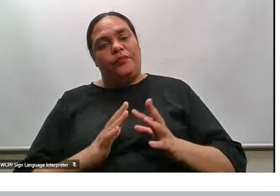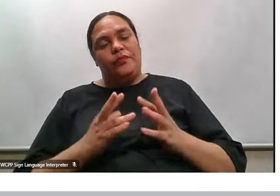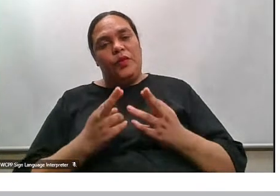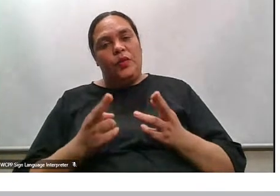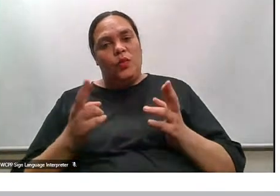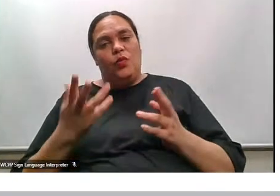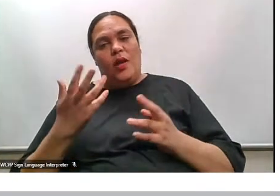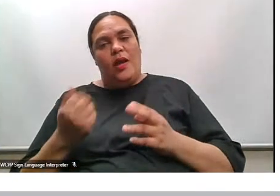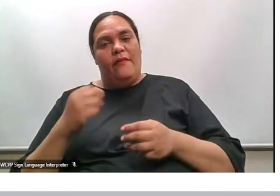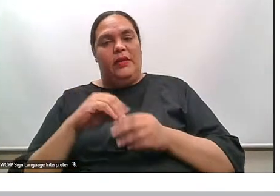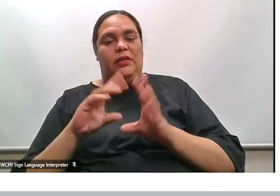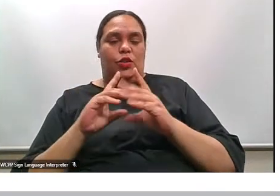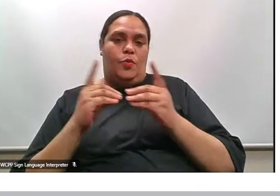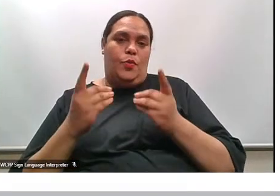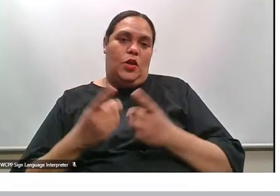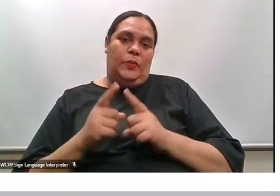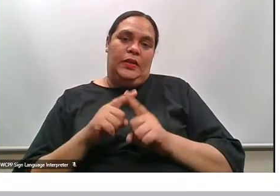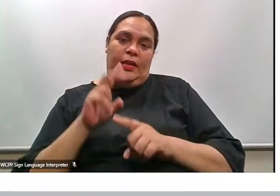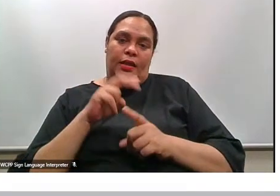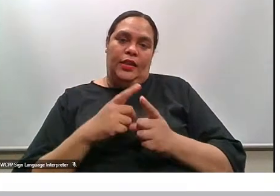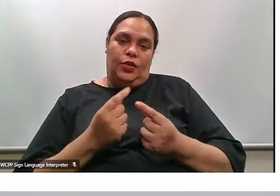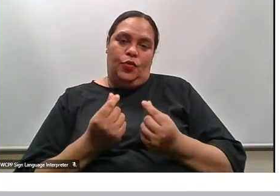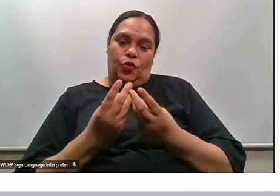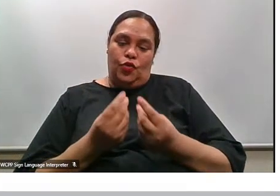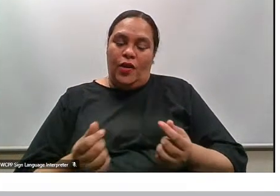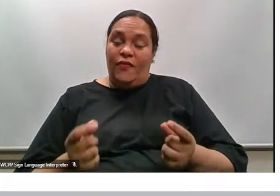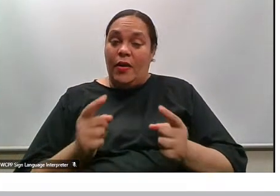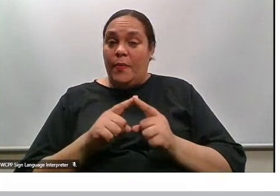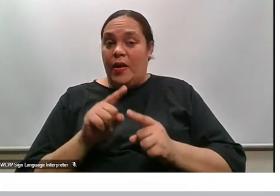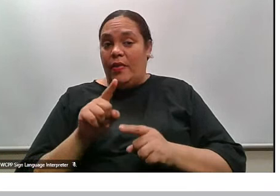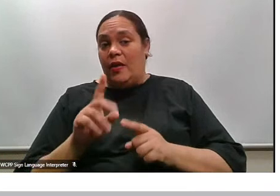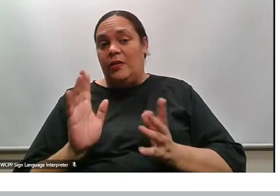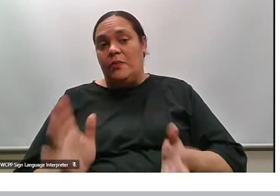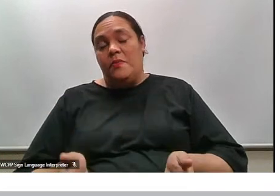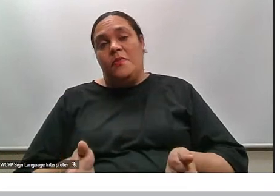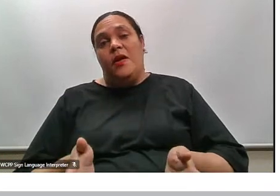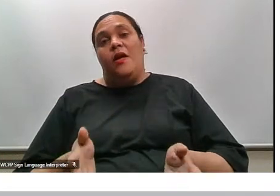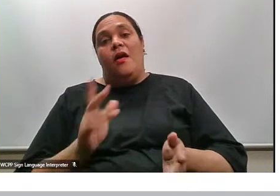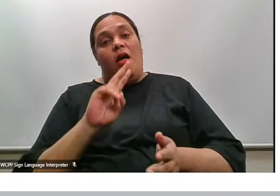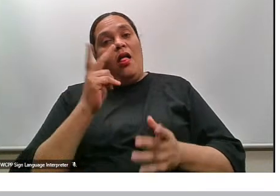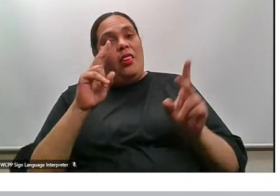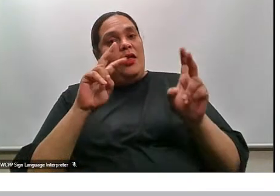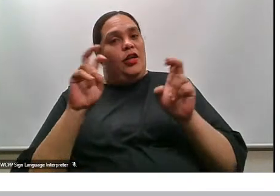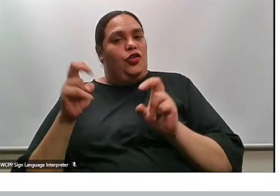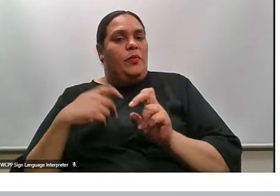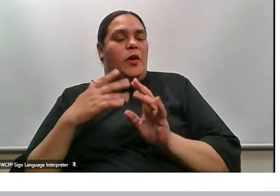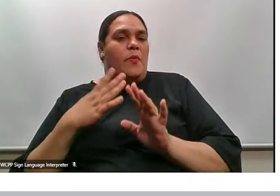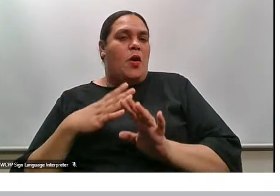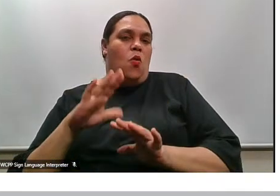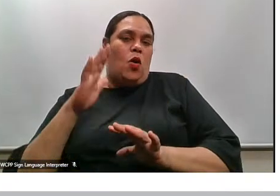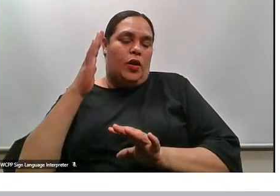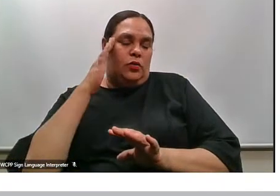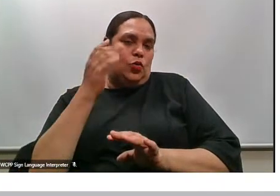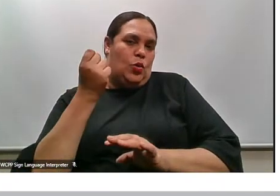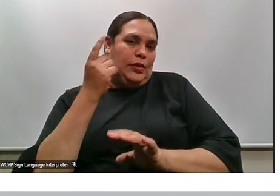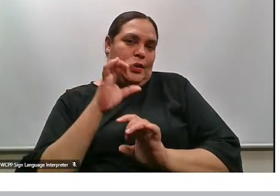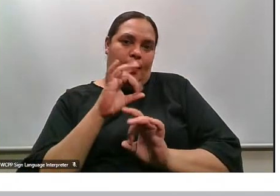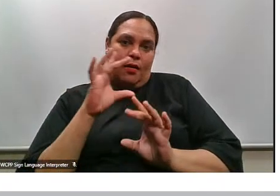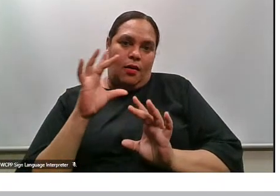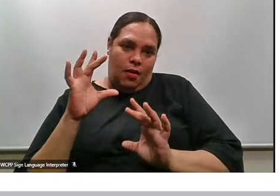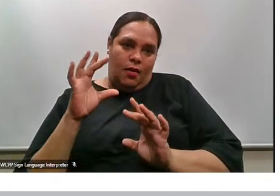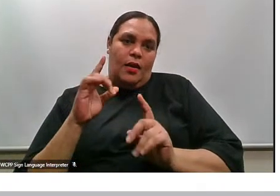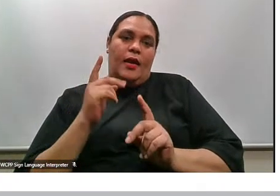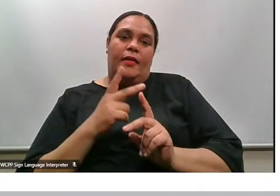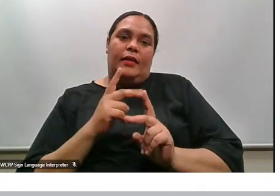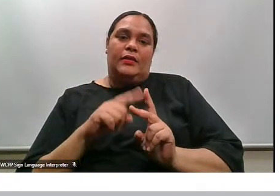you have in the department they have to deal with. So that's another issue I just wanted to understand. And then